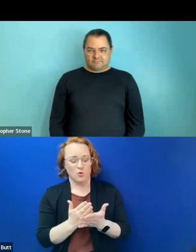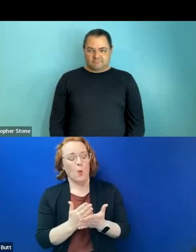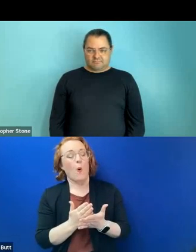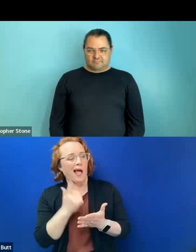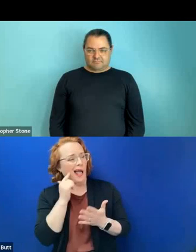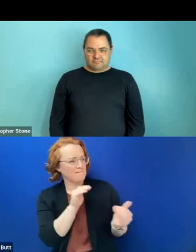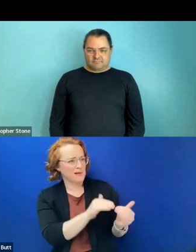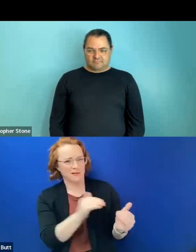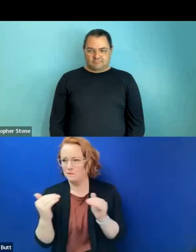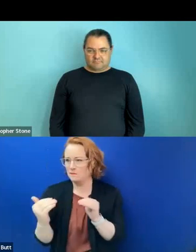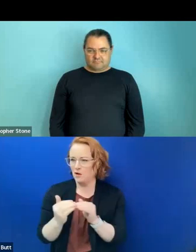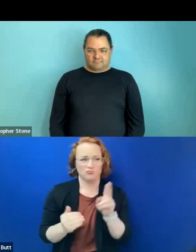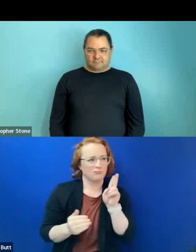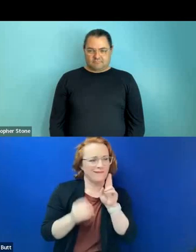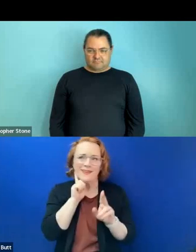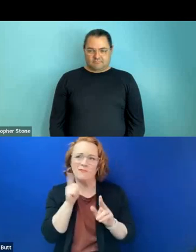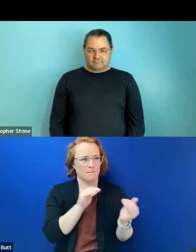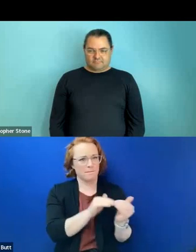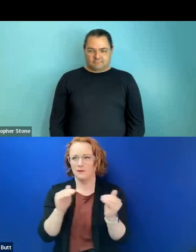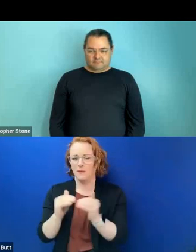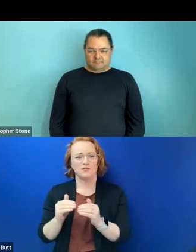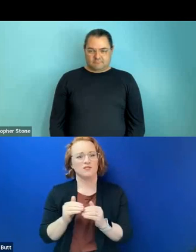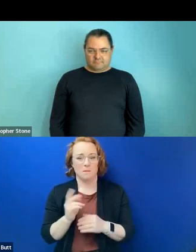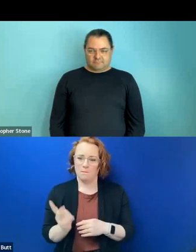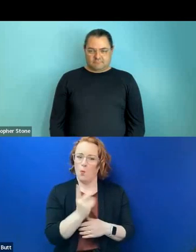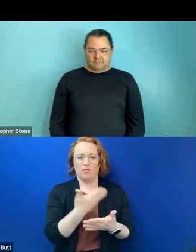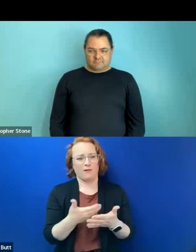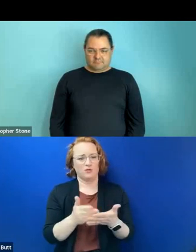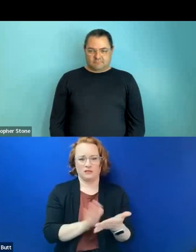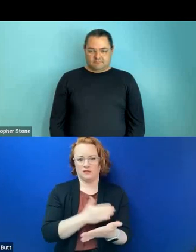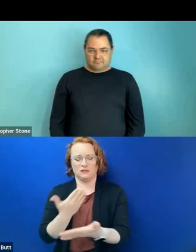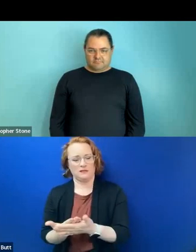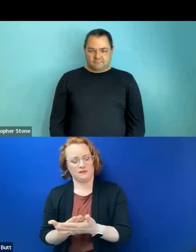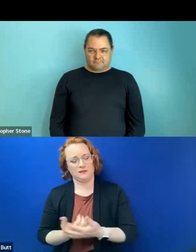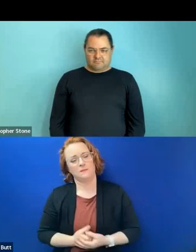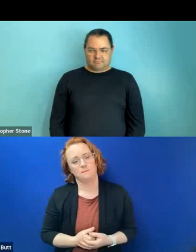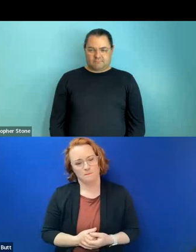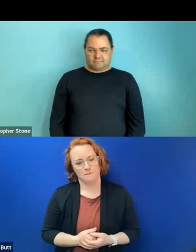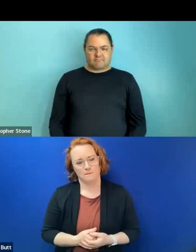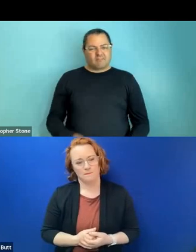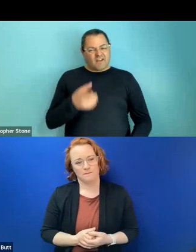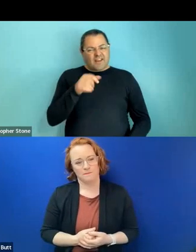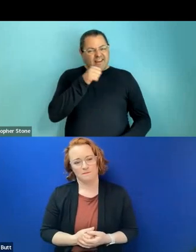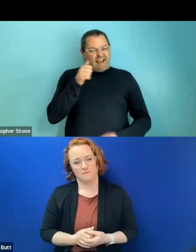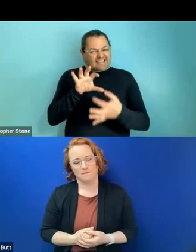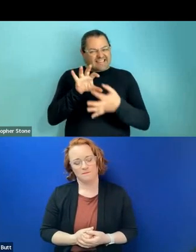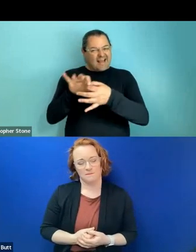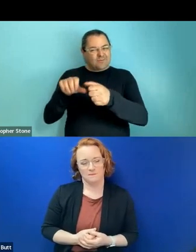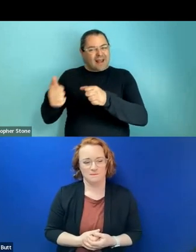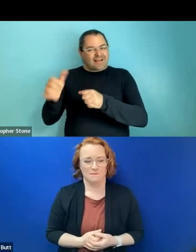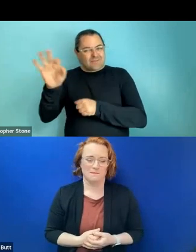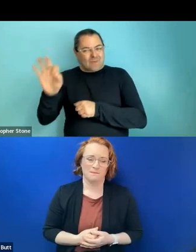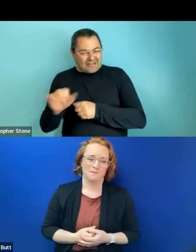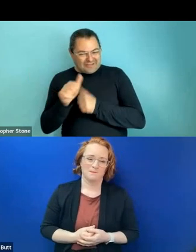represent both the deaf and the hearing people appropriately in both languages. For sure. Okay, well, that's actually a nice segue into my next question.